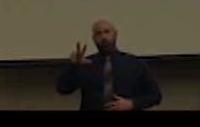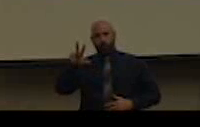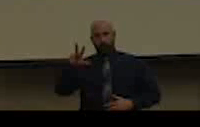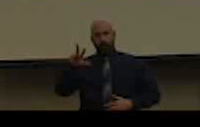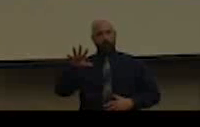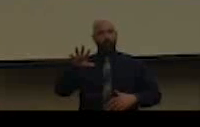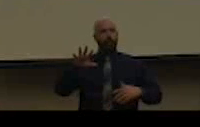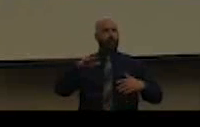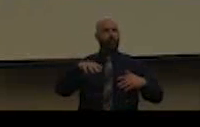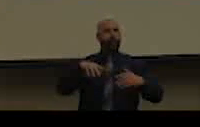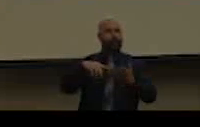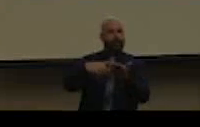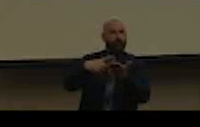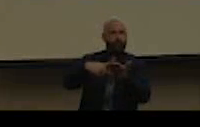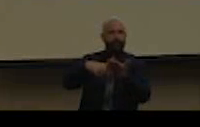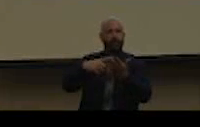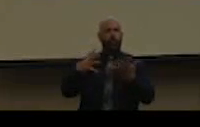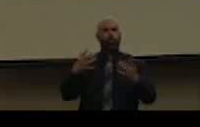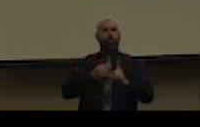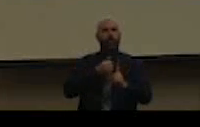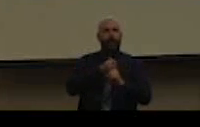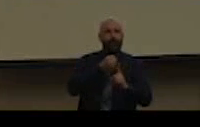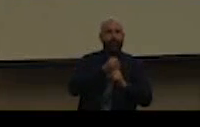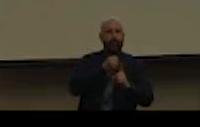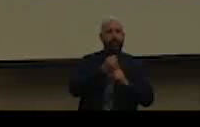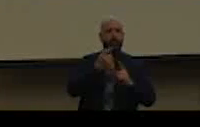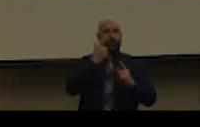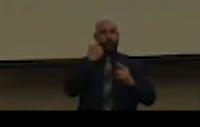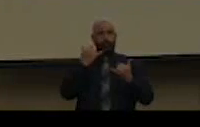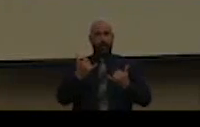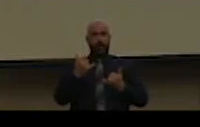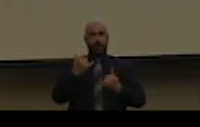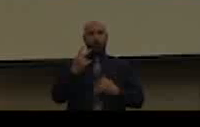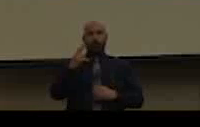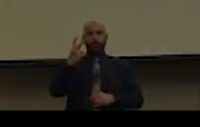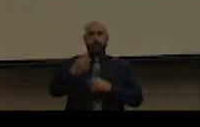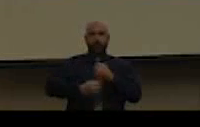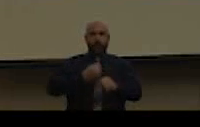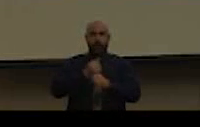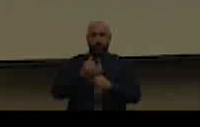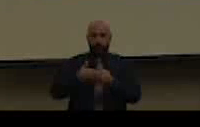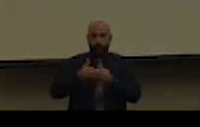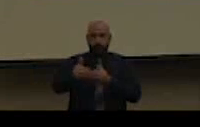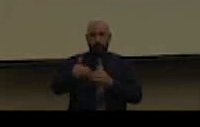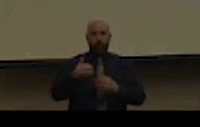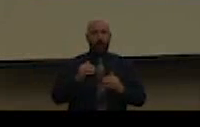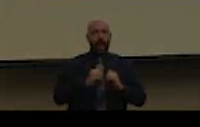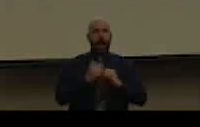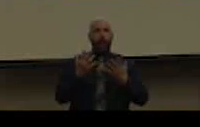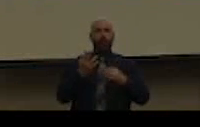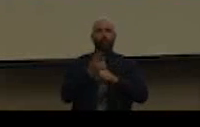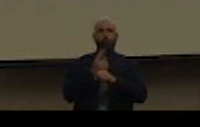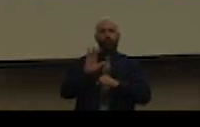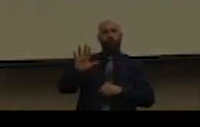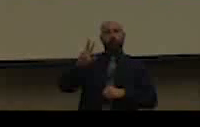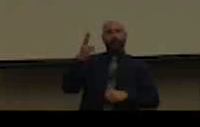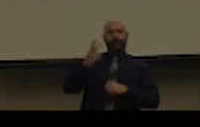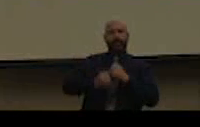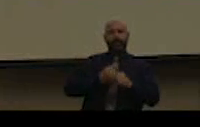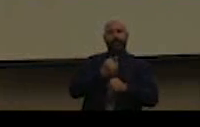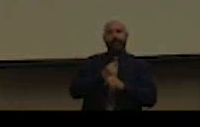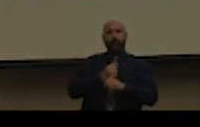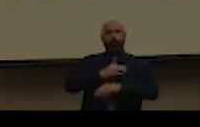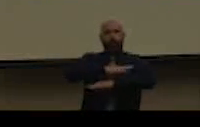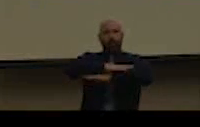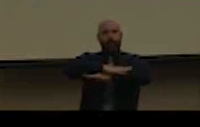need your direction about how you want to use your year two platform to continue to move the work forward, building on what happened last